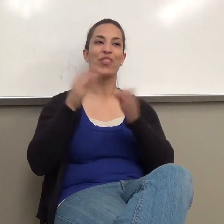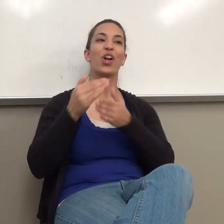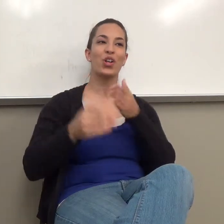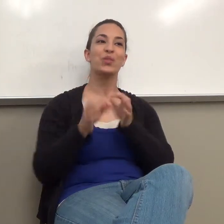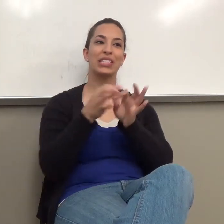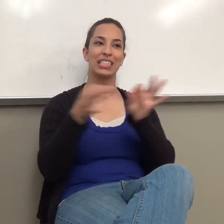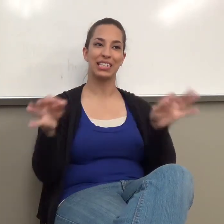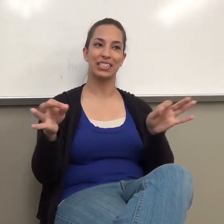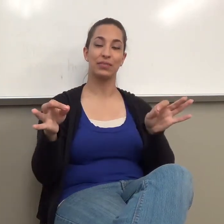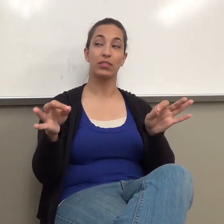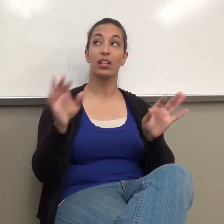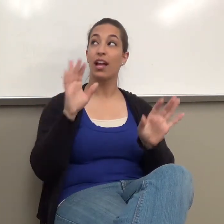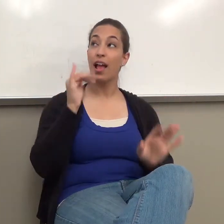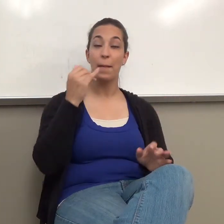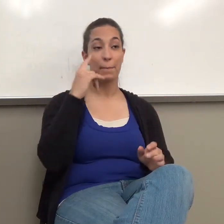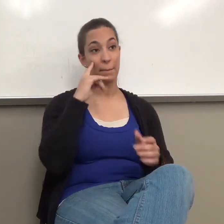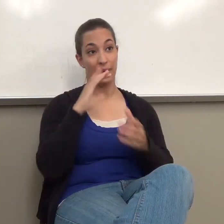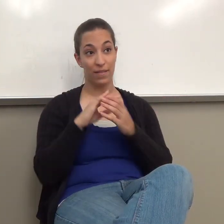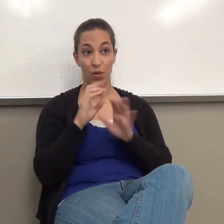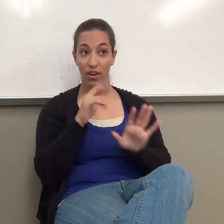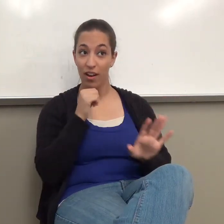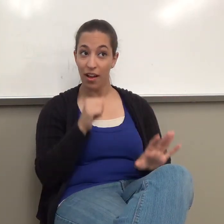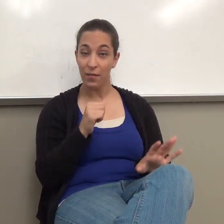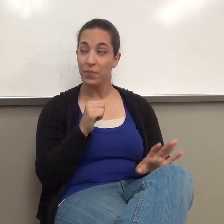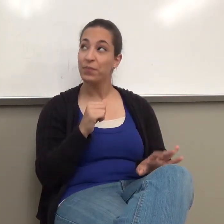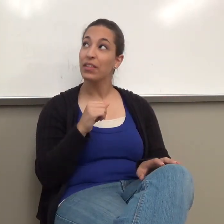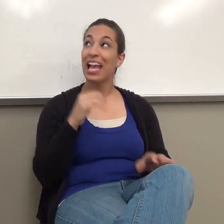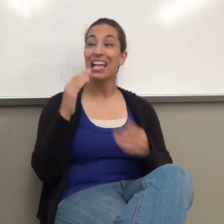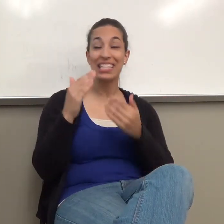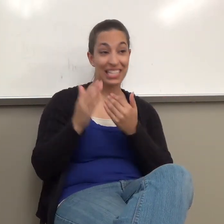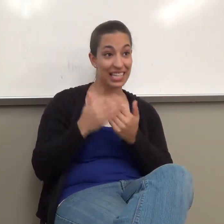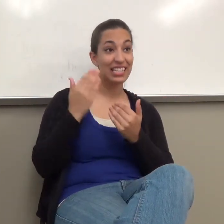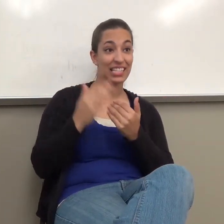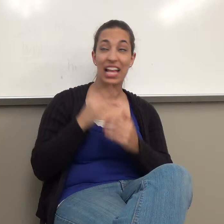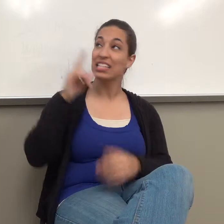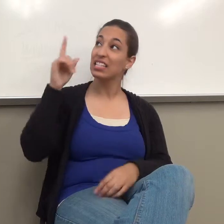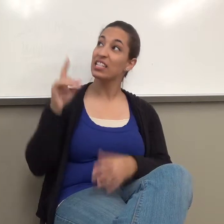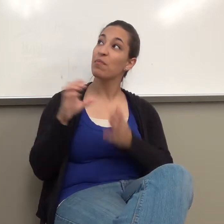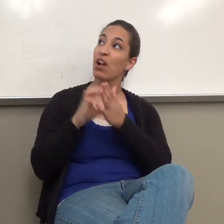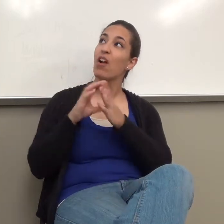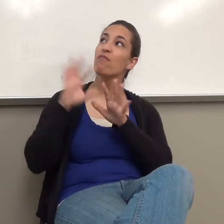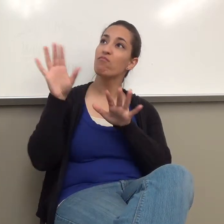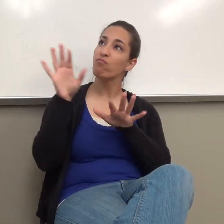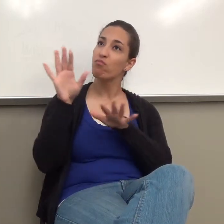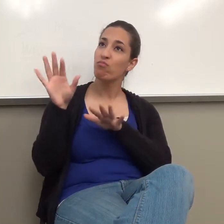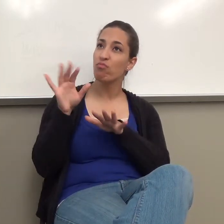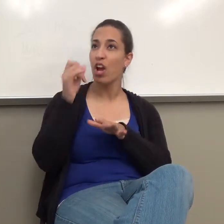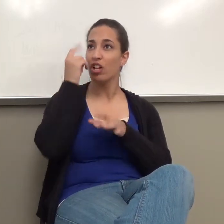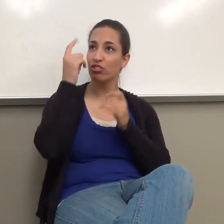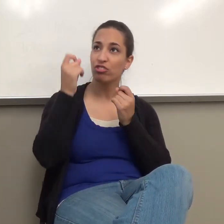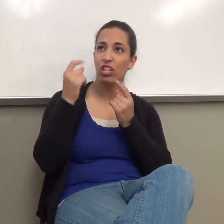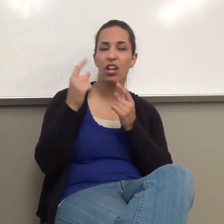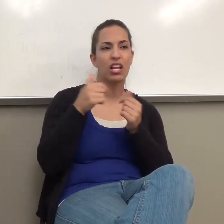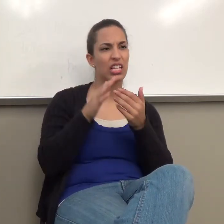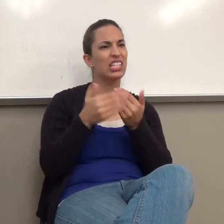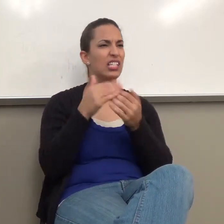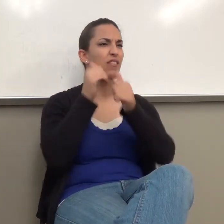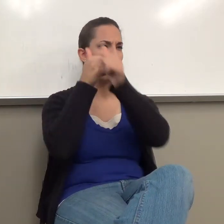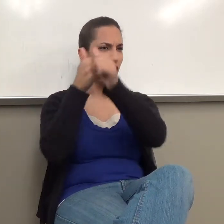believe it or not, as easy as this paragraph is to understand, it's very easy to follow because the person, you can see